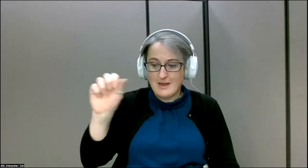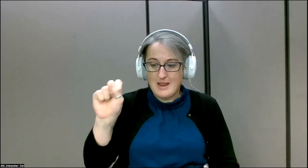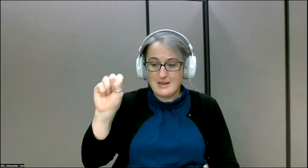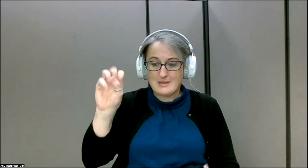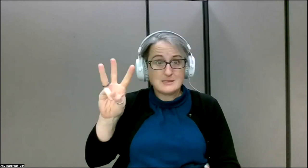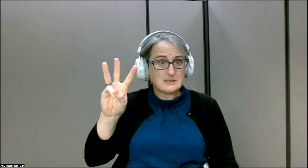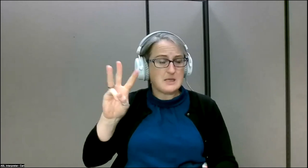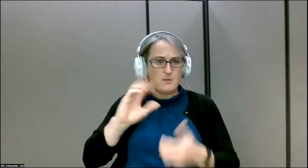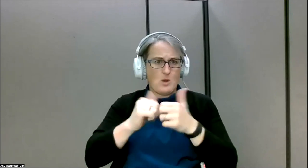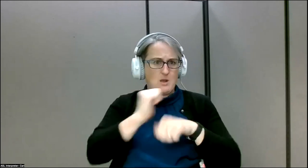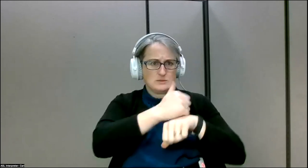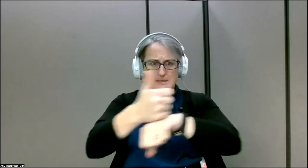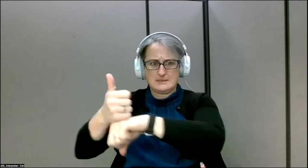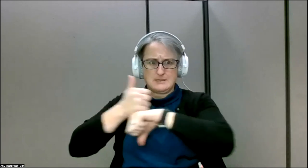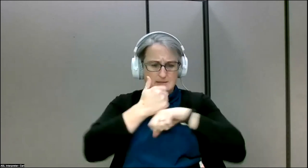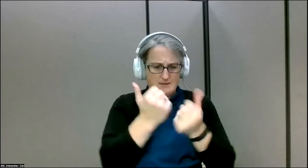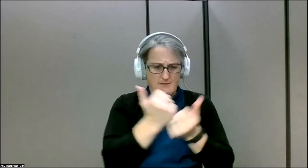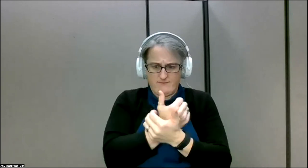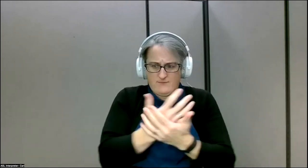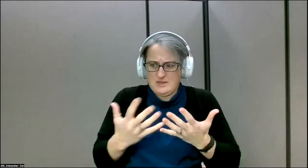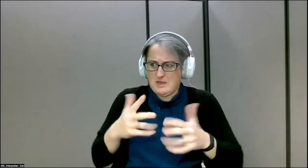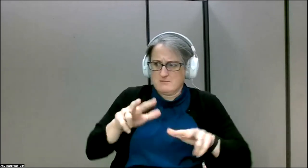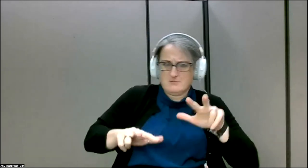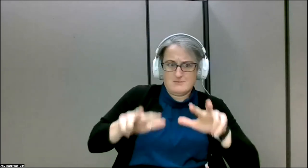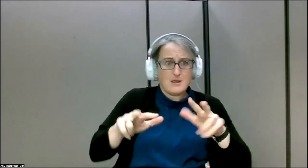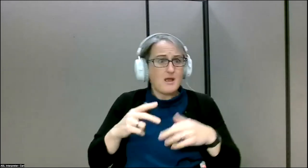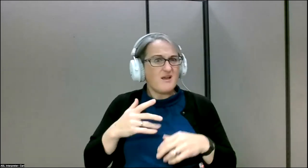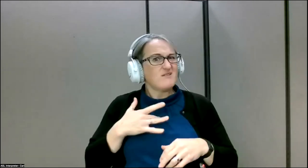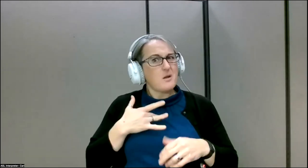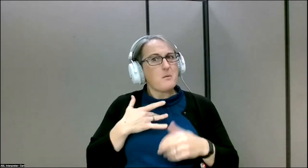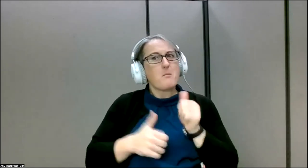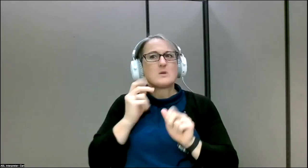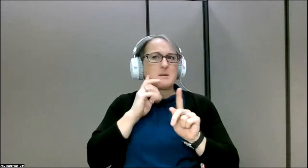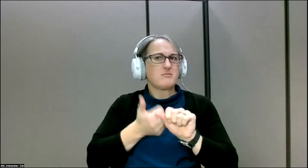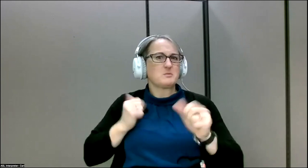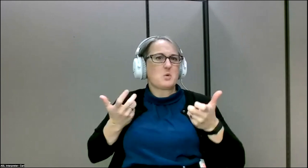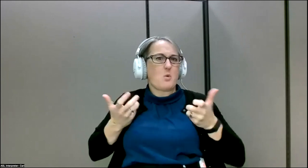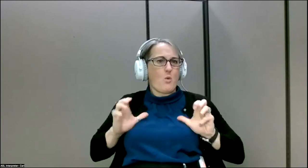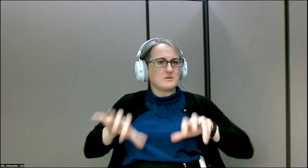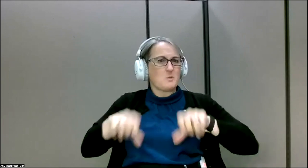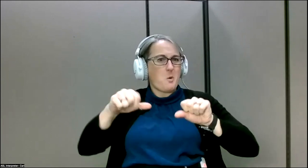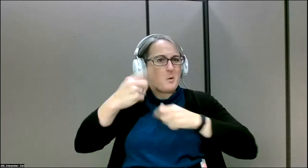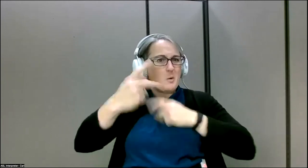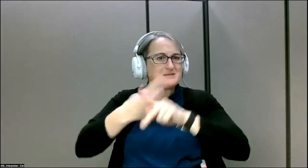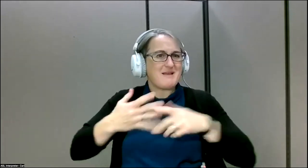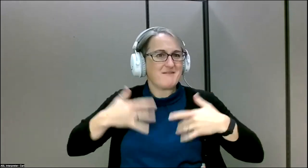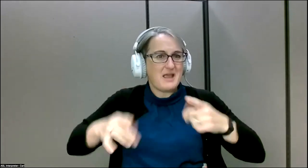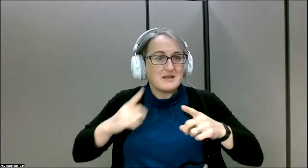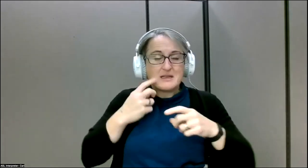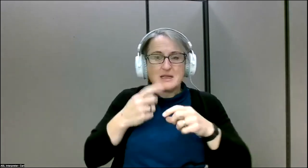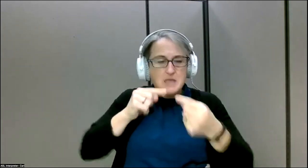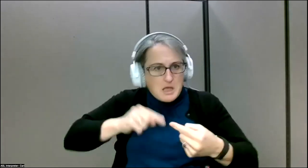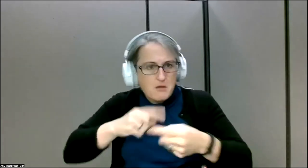inclusive because doing it the first time is anxiety provoking. It's complex to set up the cart